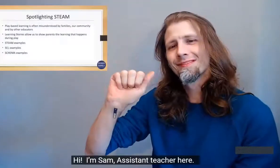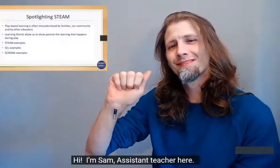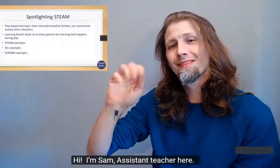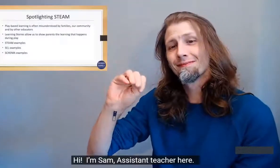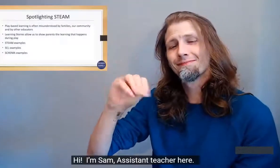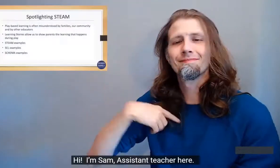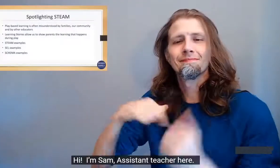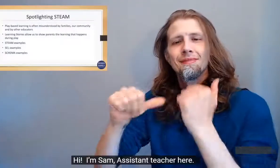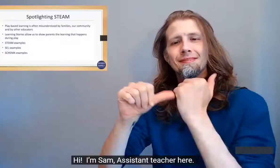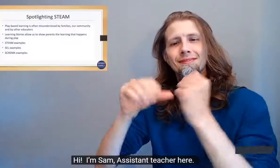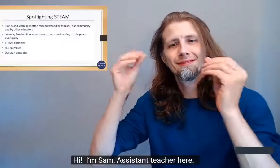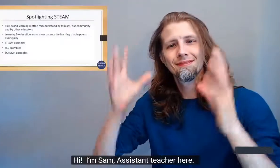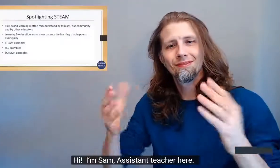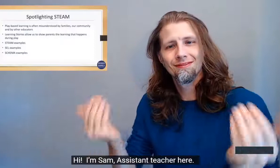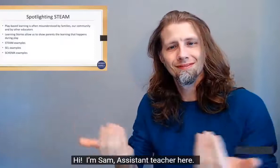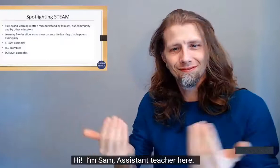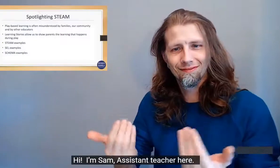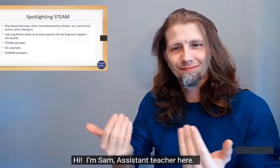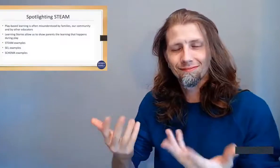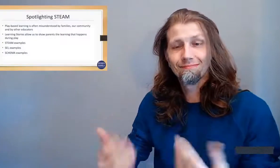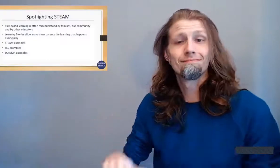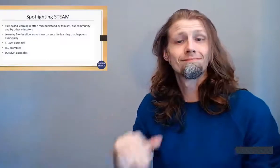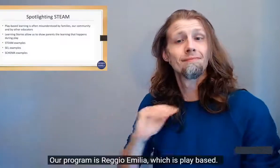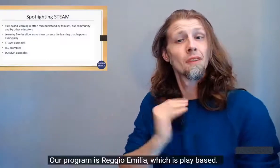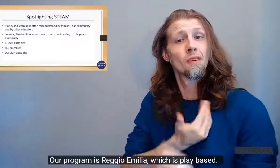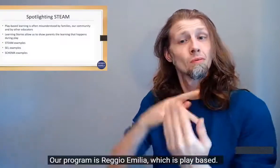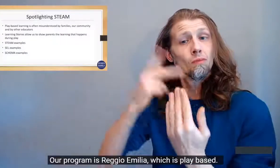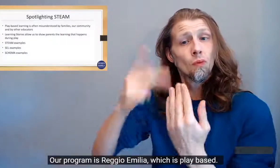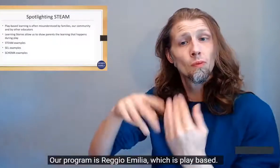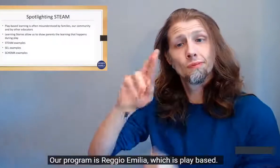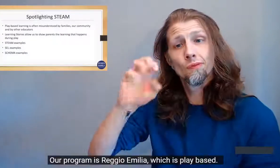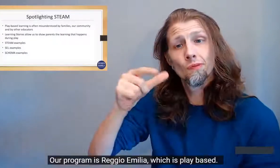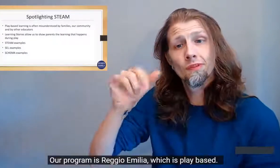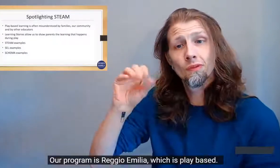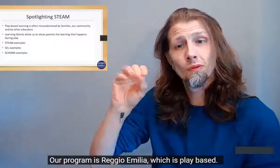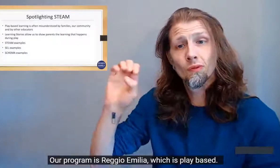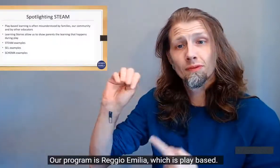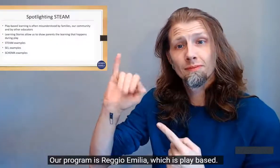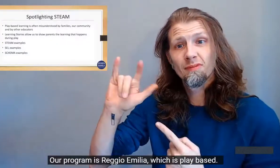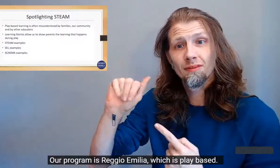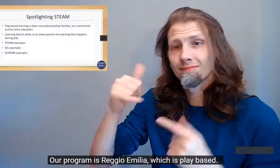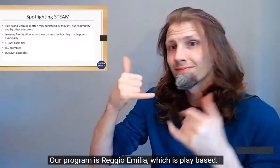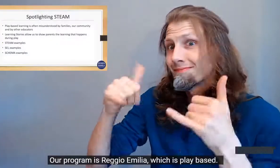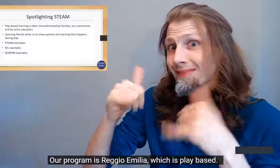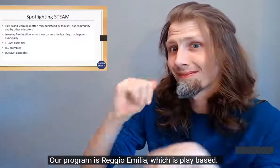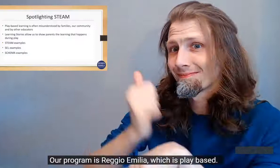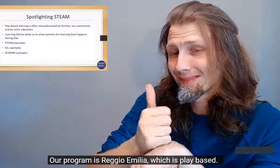Hi, I am Sam, an assistant teacher. Our program is Reggio Emilia, which